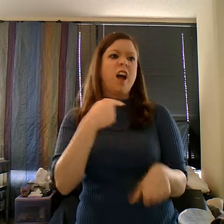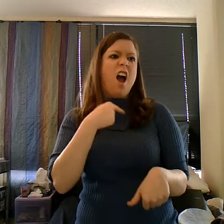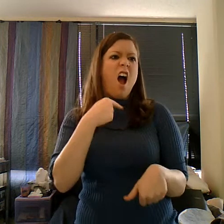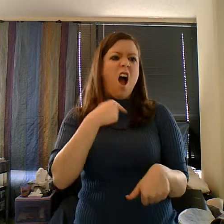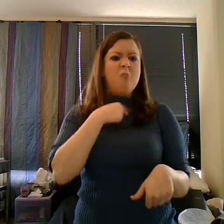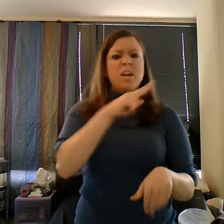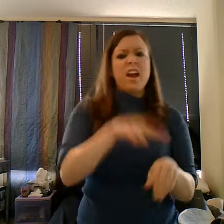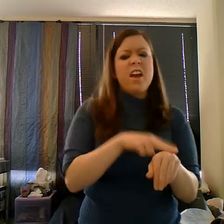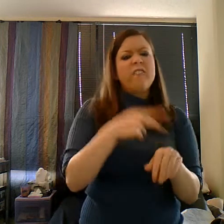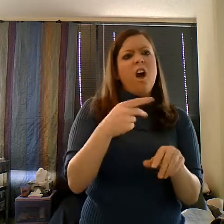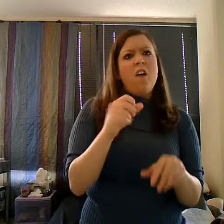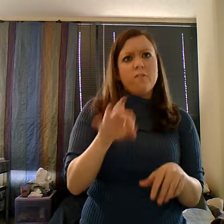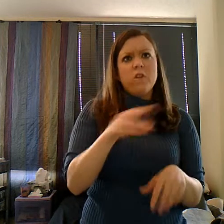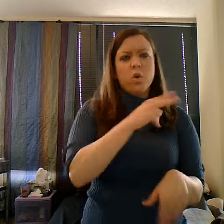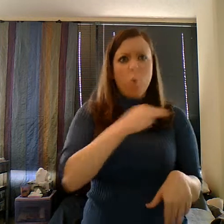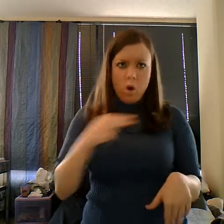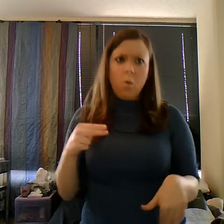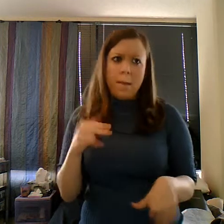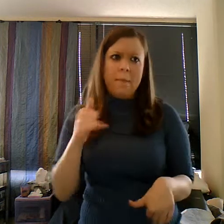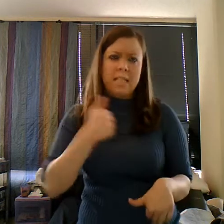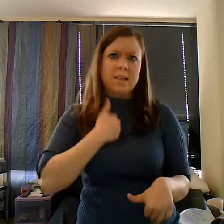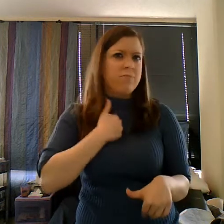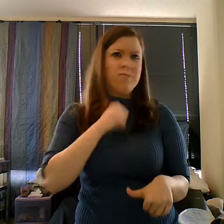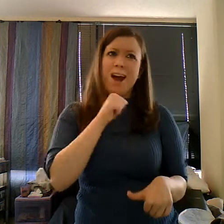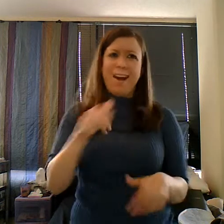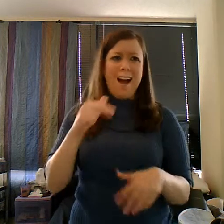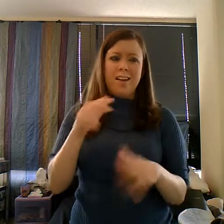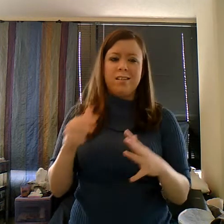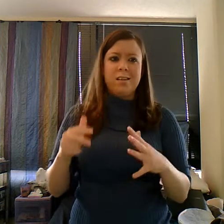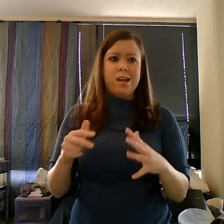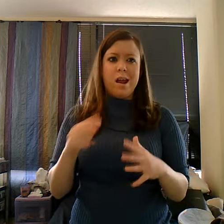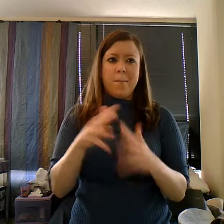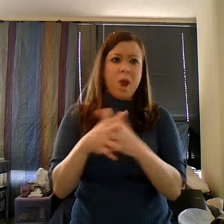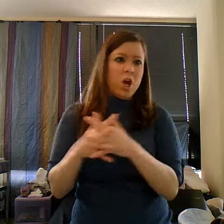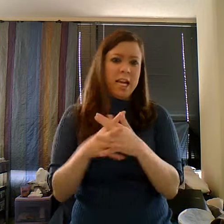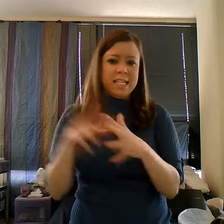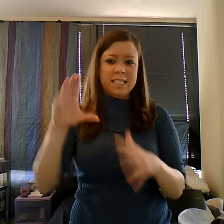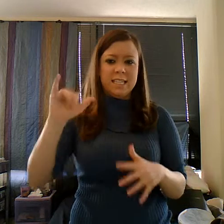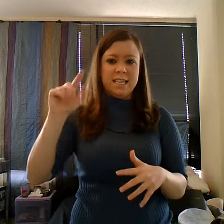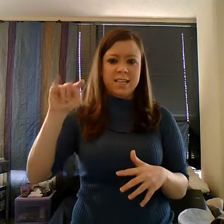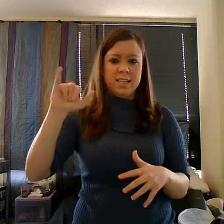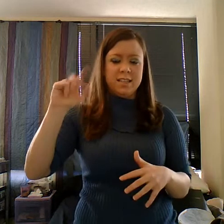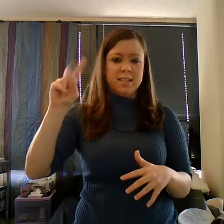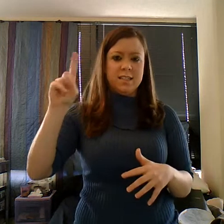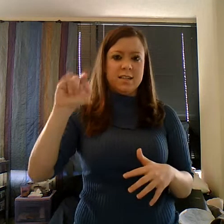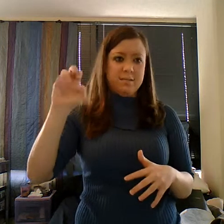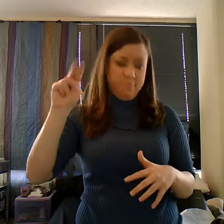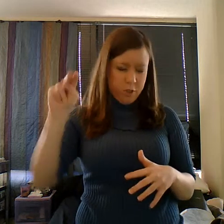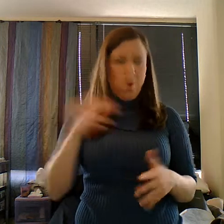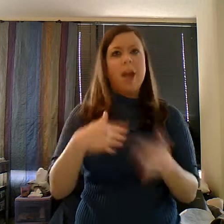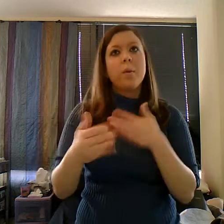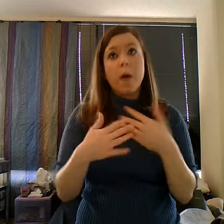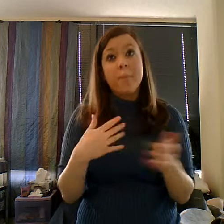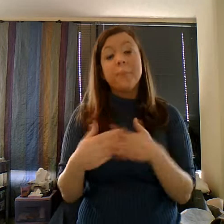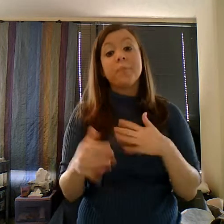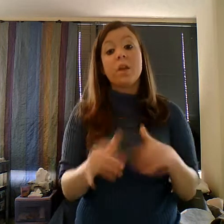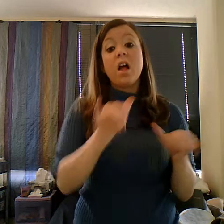folk tales, just like folklore can be broken down, folk tales can be broken down in different types. And in the days before